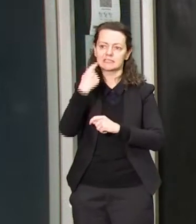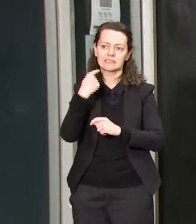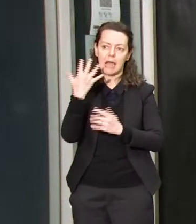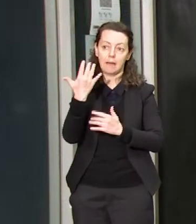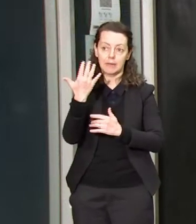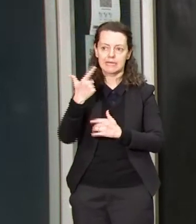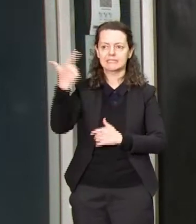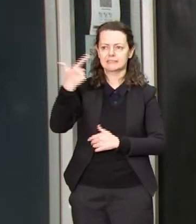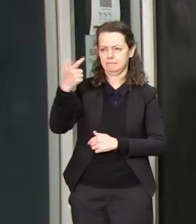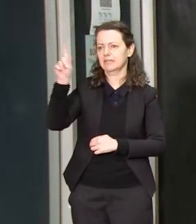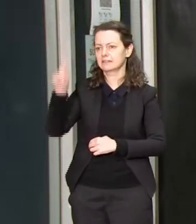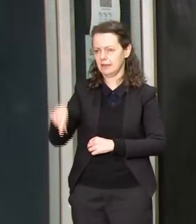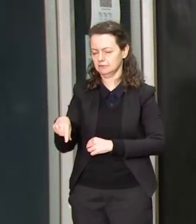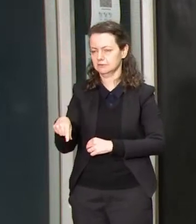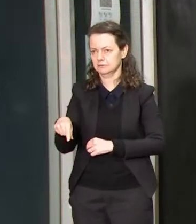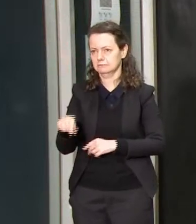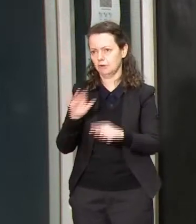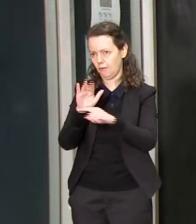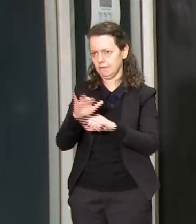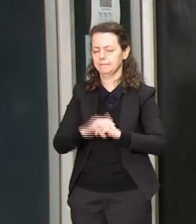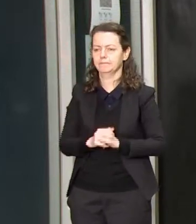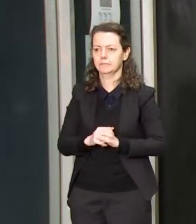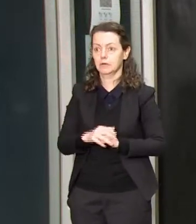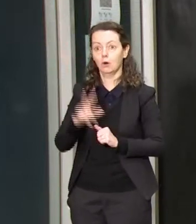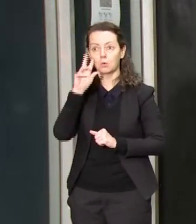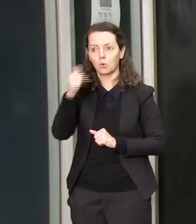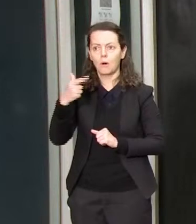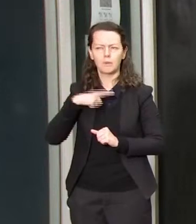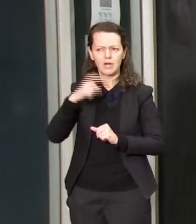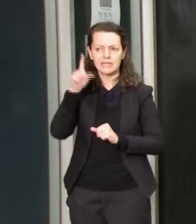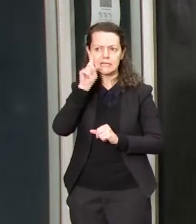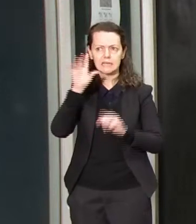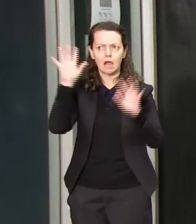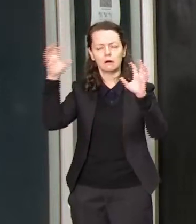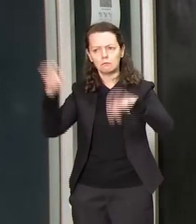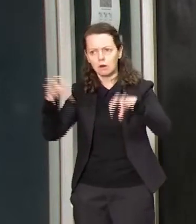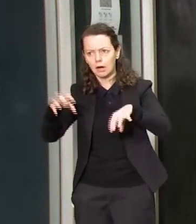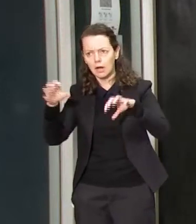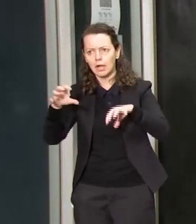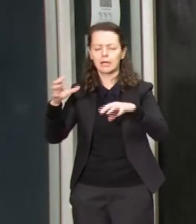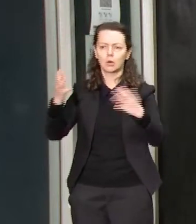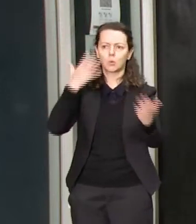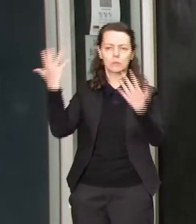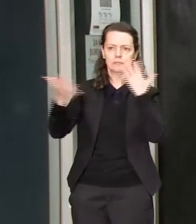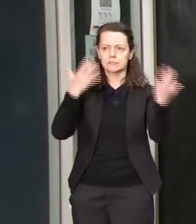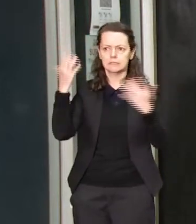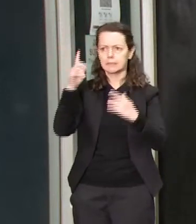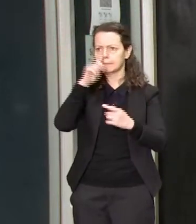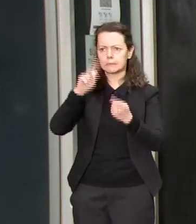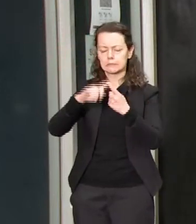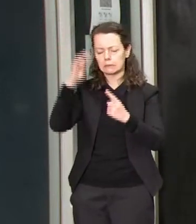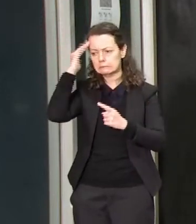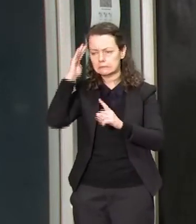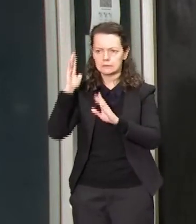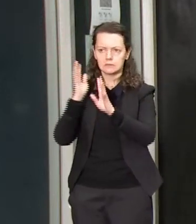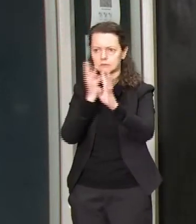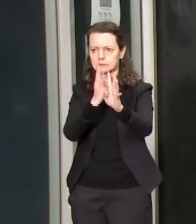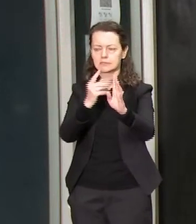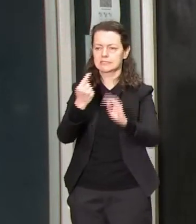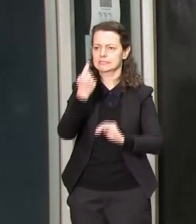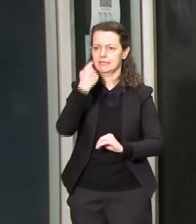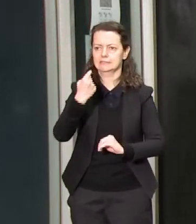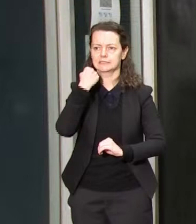which is good, particularly given the extreme weather conditions. However, in some areas where we really would like to see an